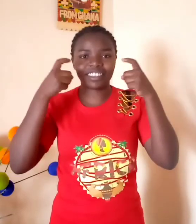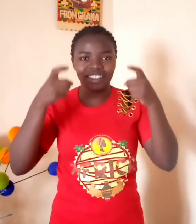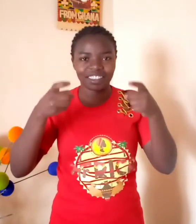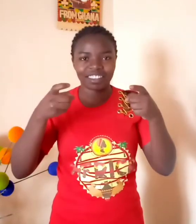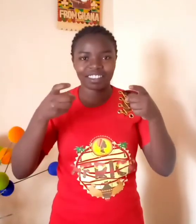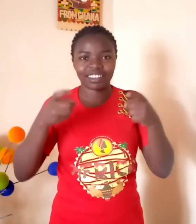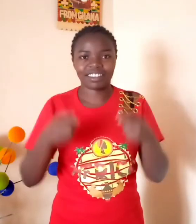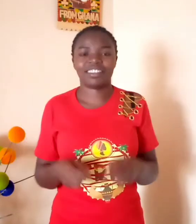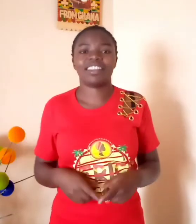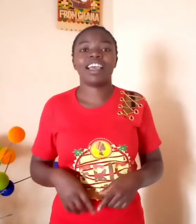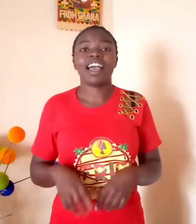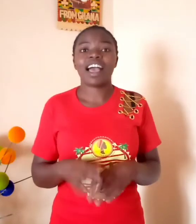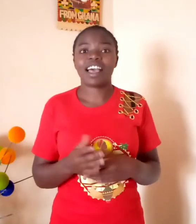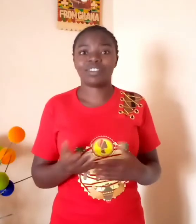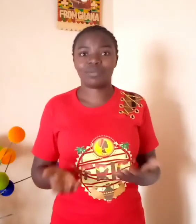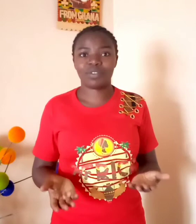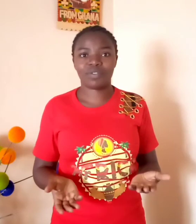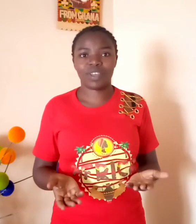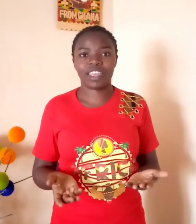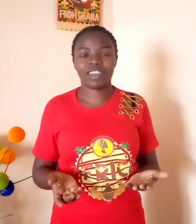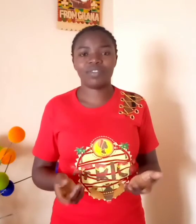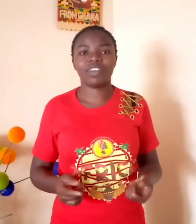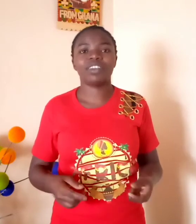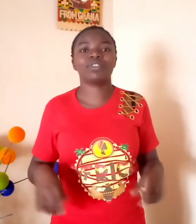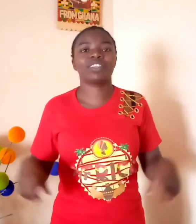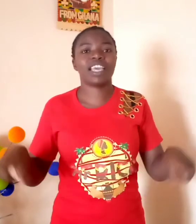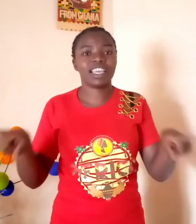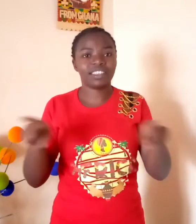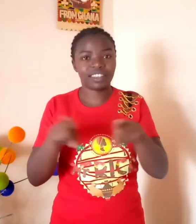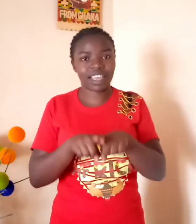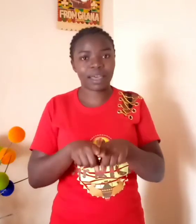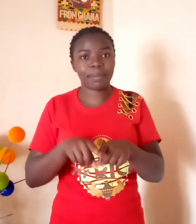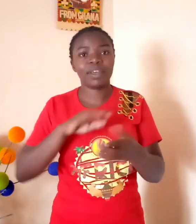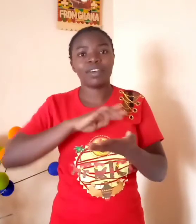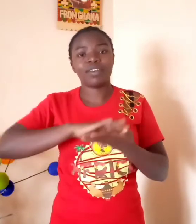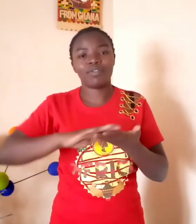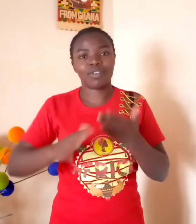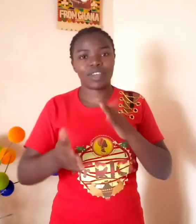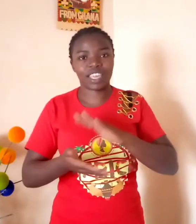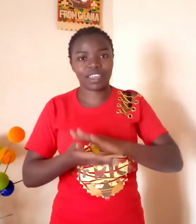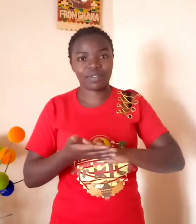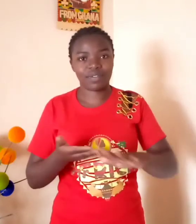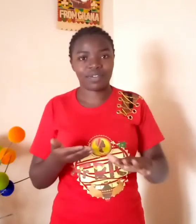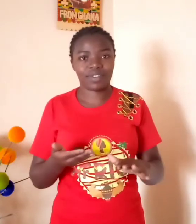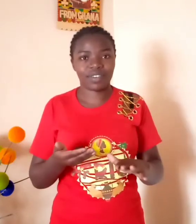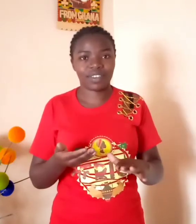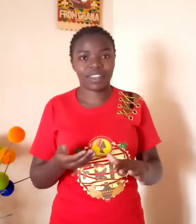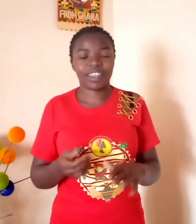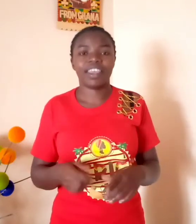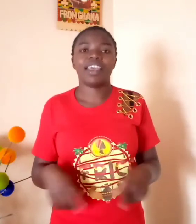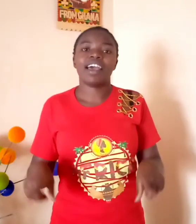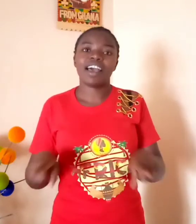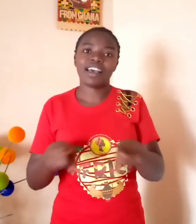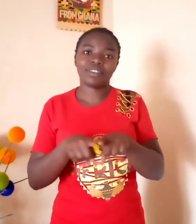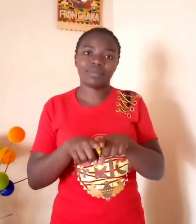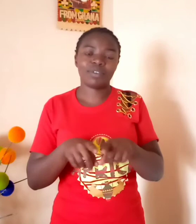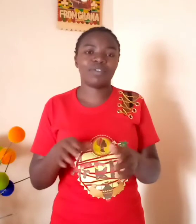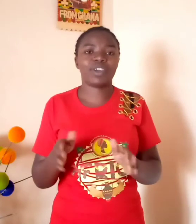sins as we forgive, you say, same, forgive, as we